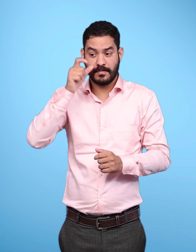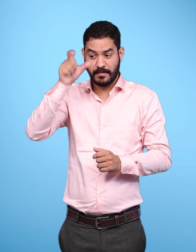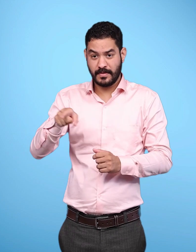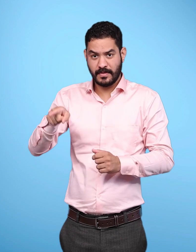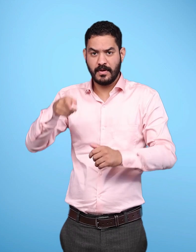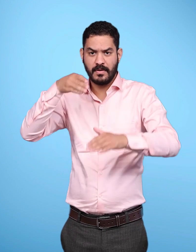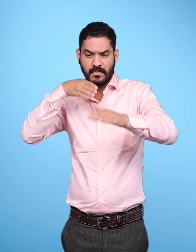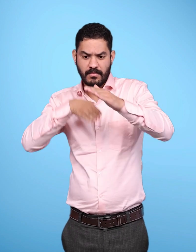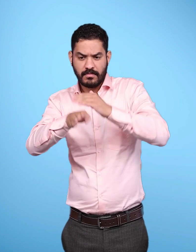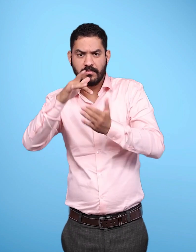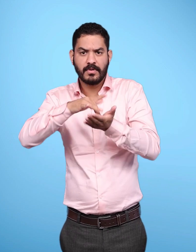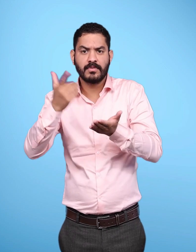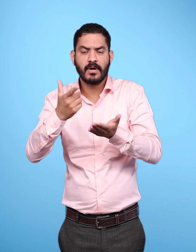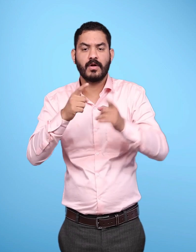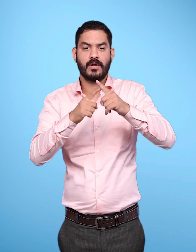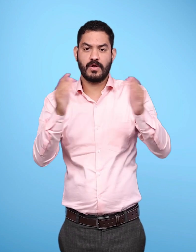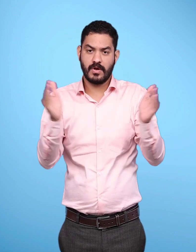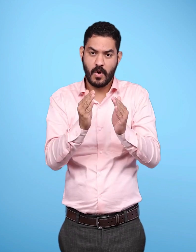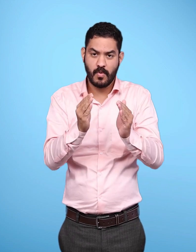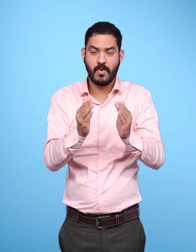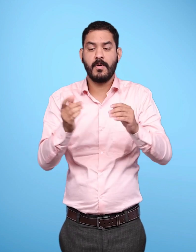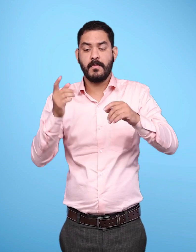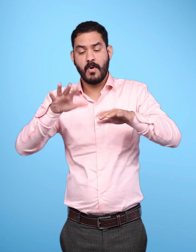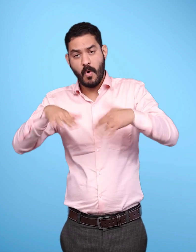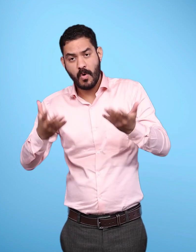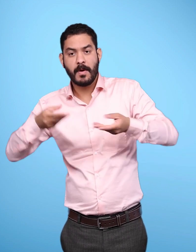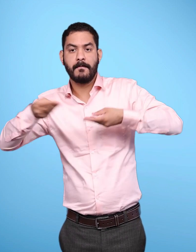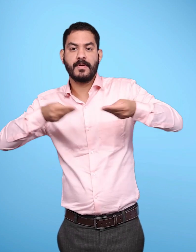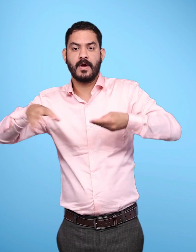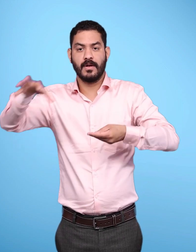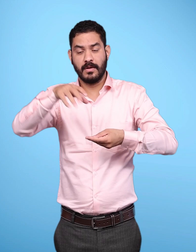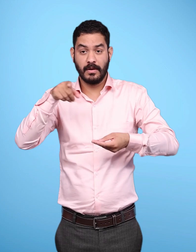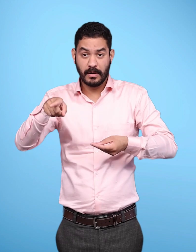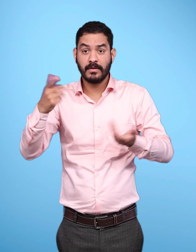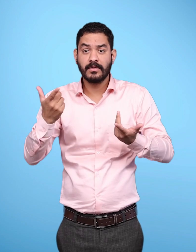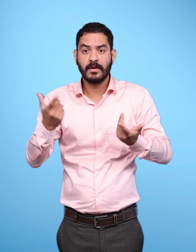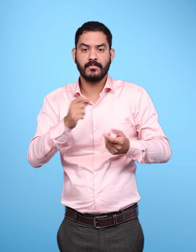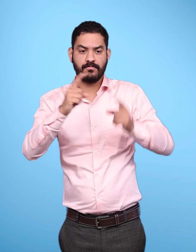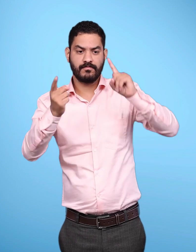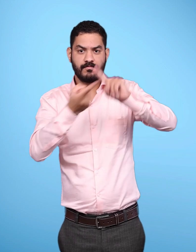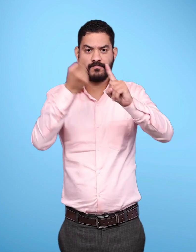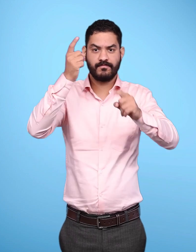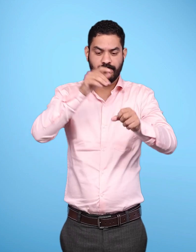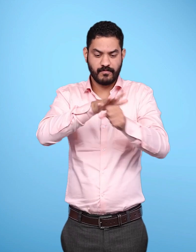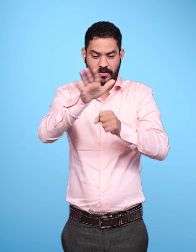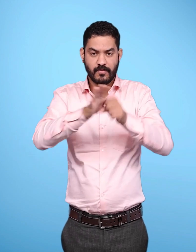a marketplace, he strikes a piece of wood in order to keep himself separate.